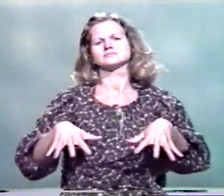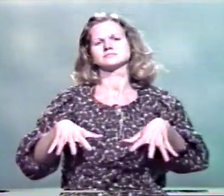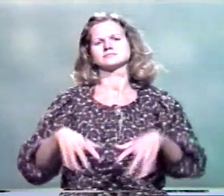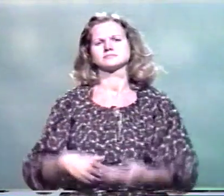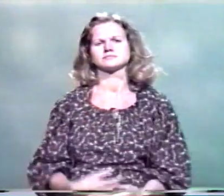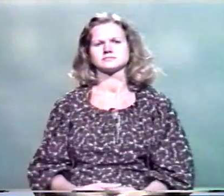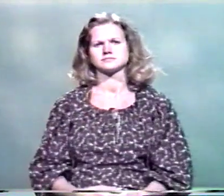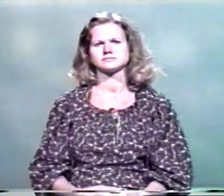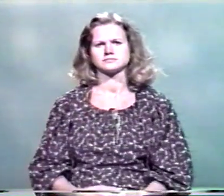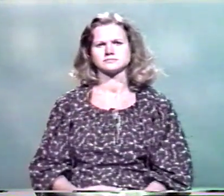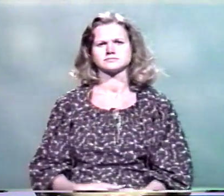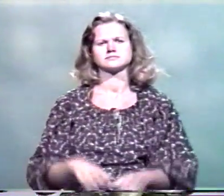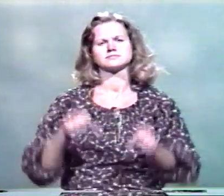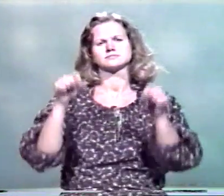To drop.